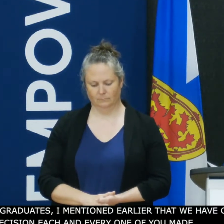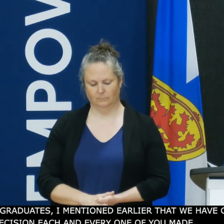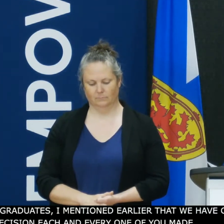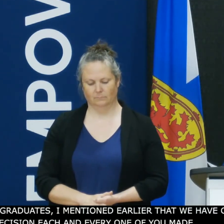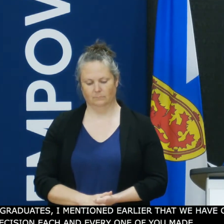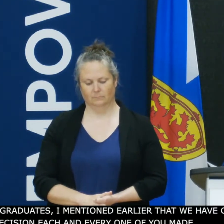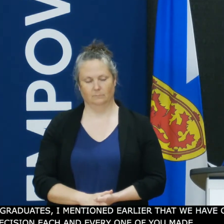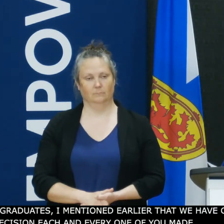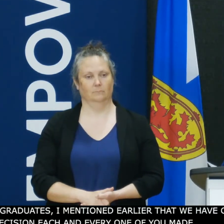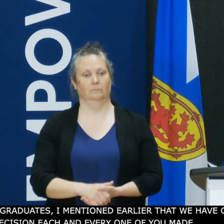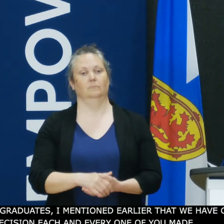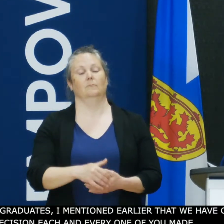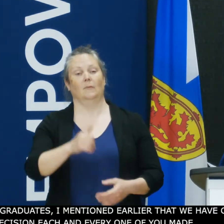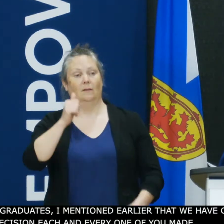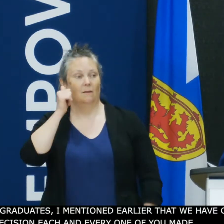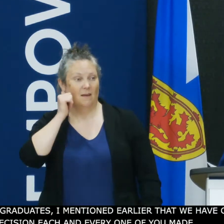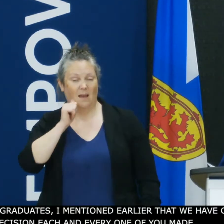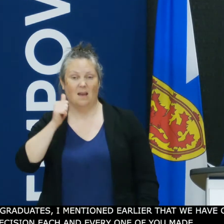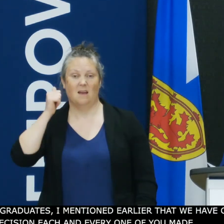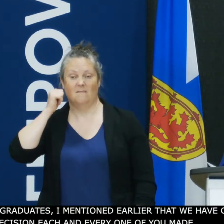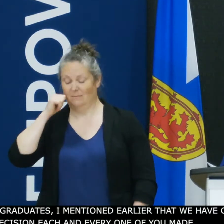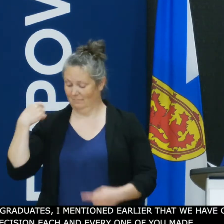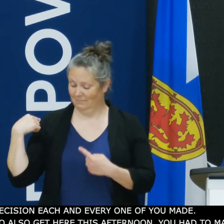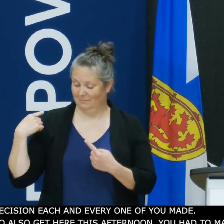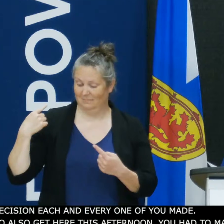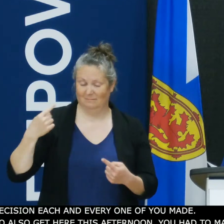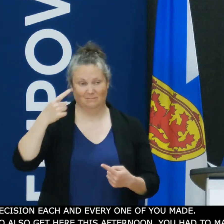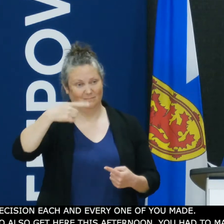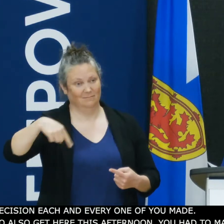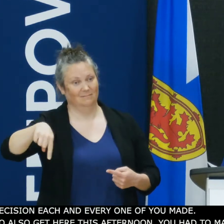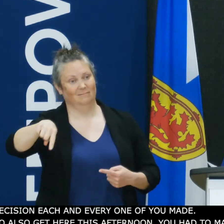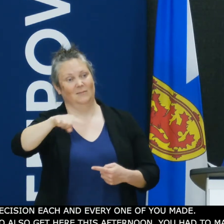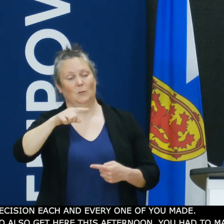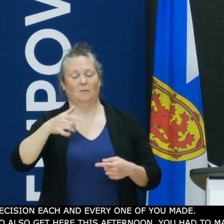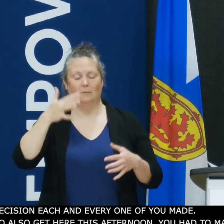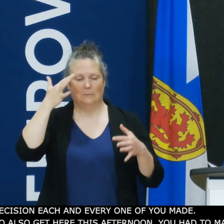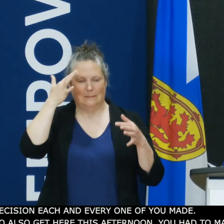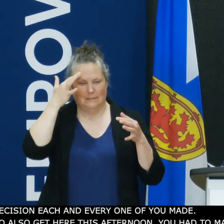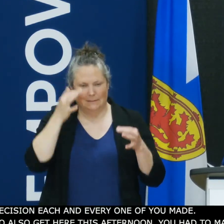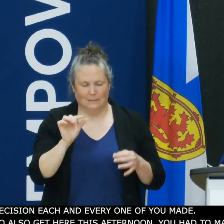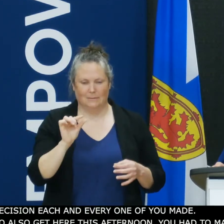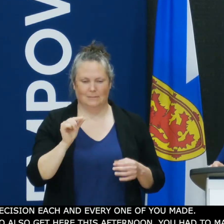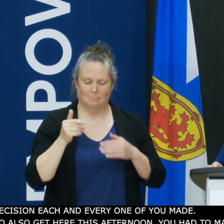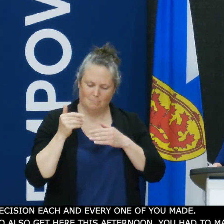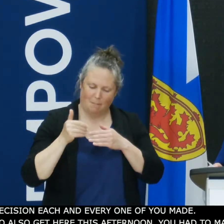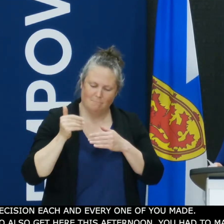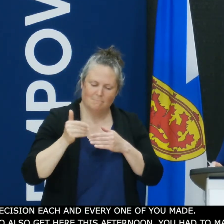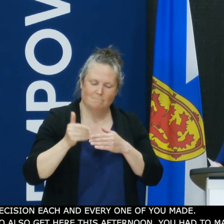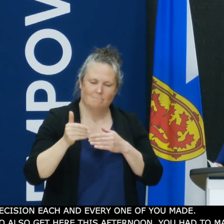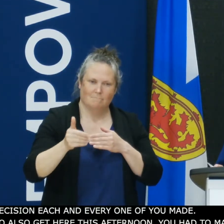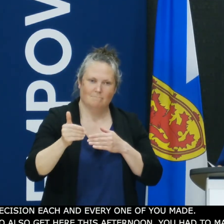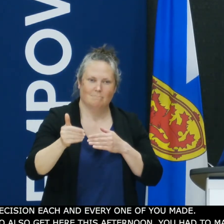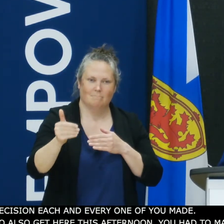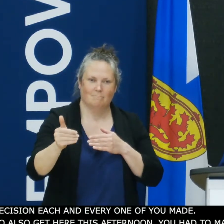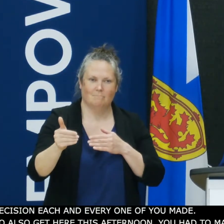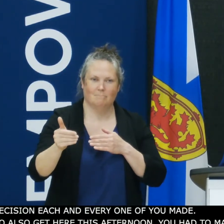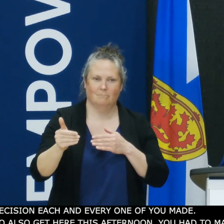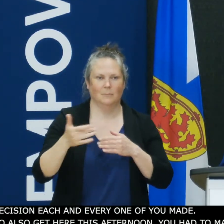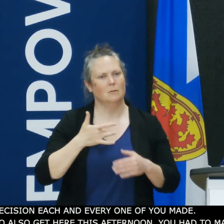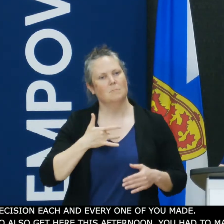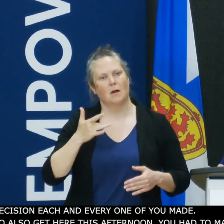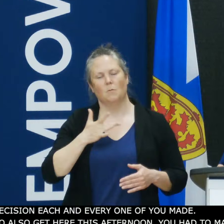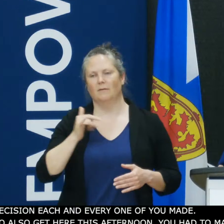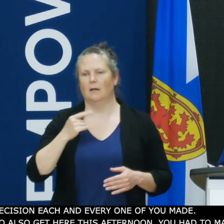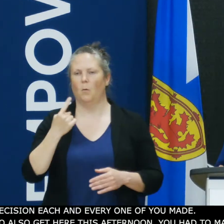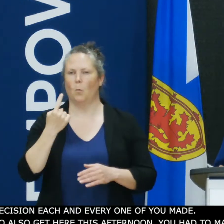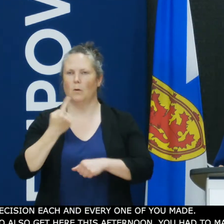micro decisions each and every single day. We think of a day as being divided into 24 hours, but I